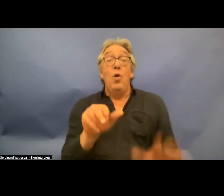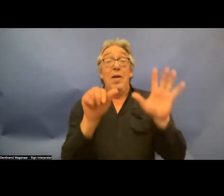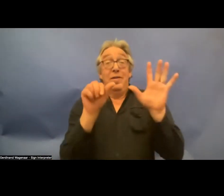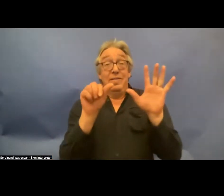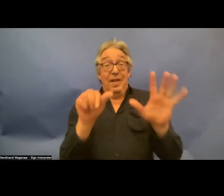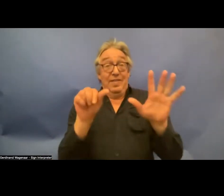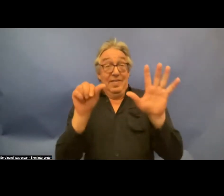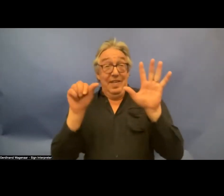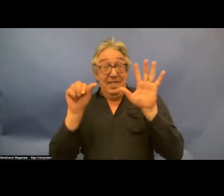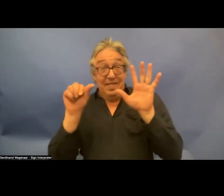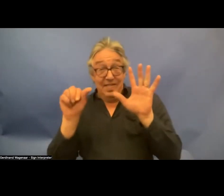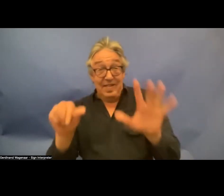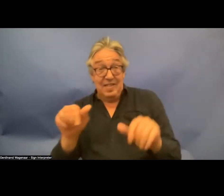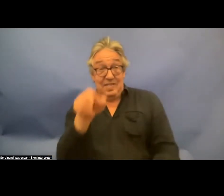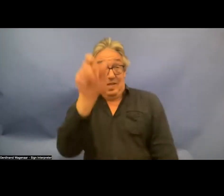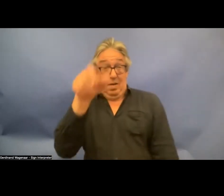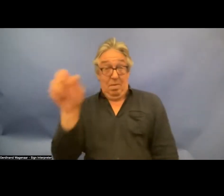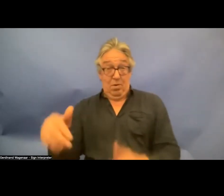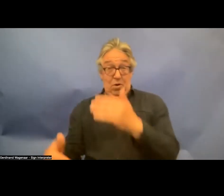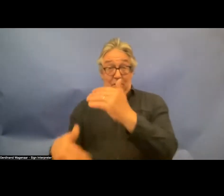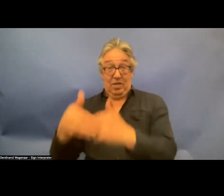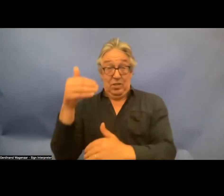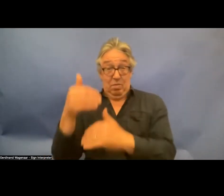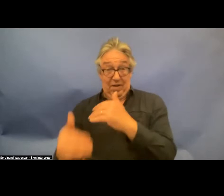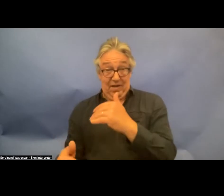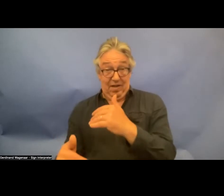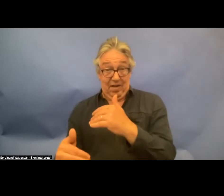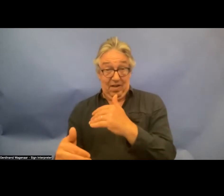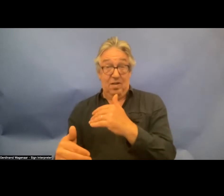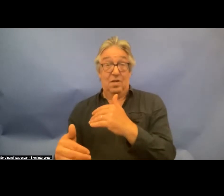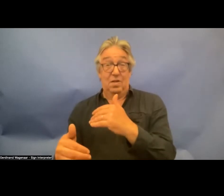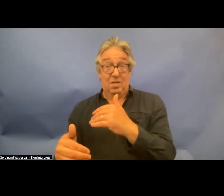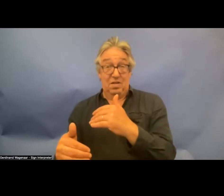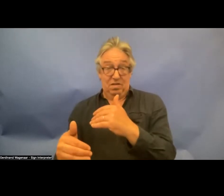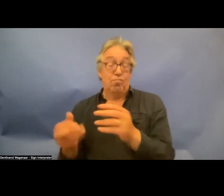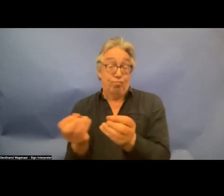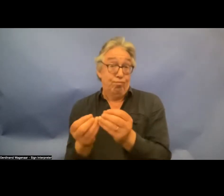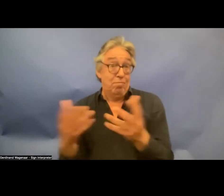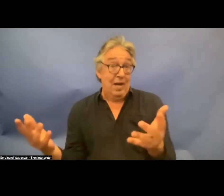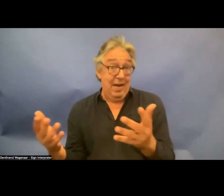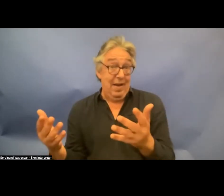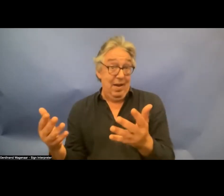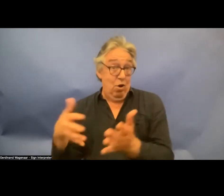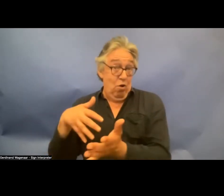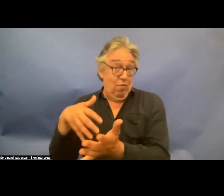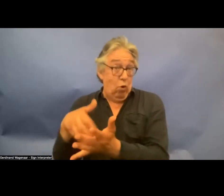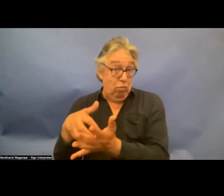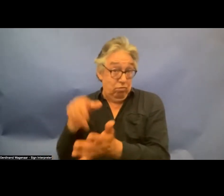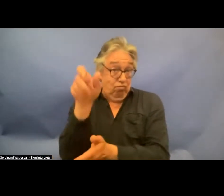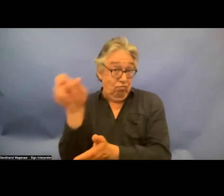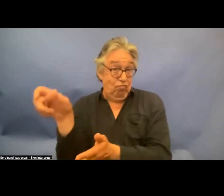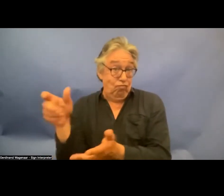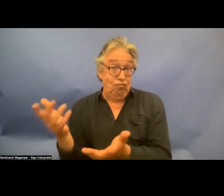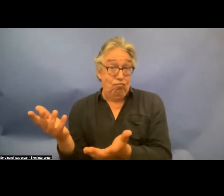still staying with families or in places organized by NGOs.